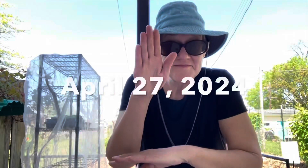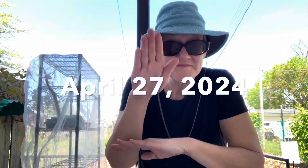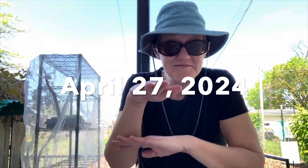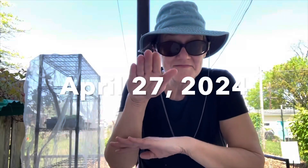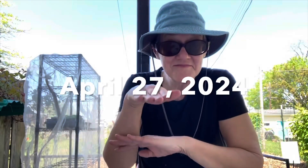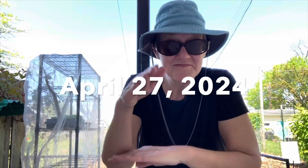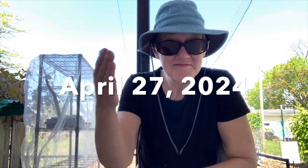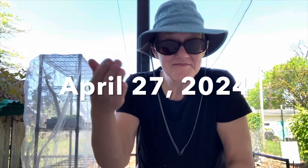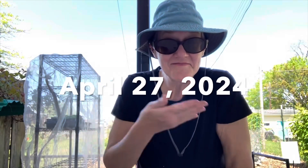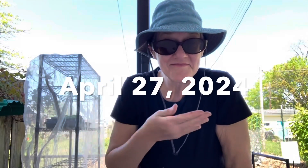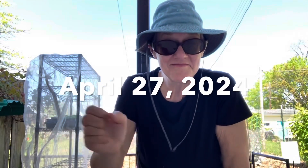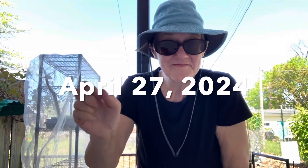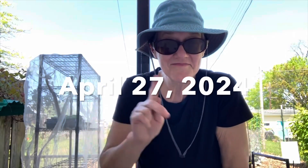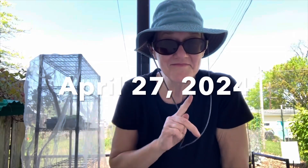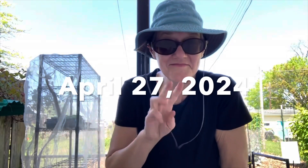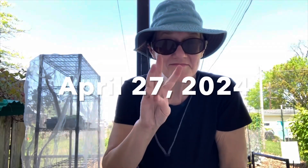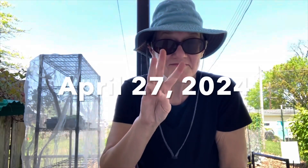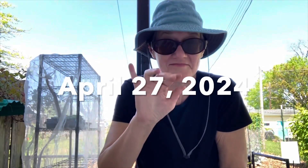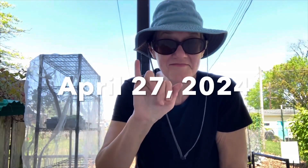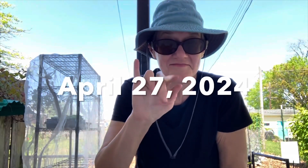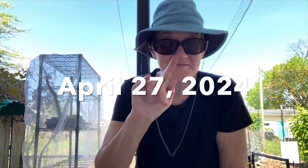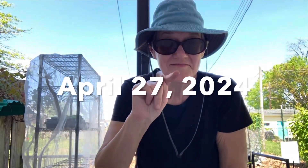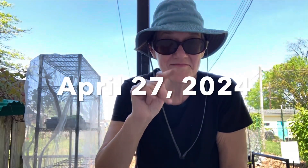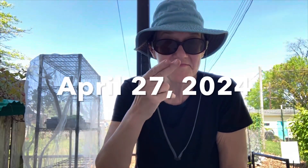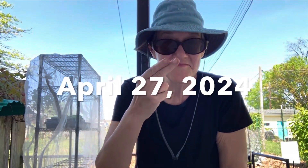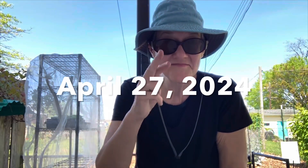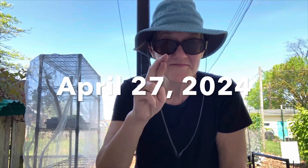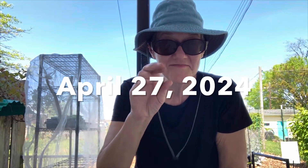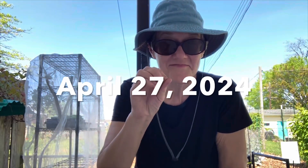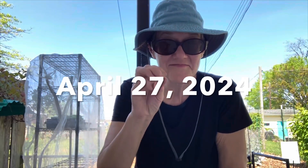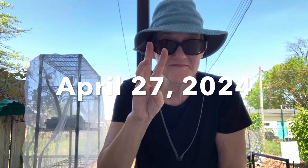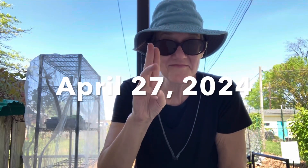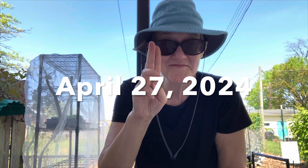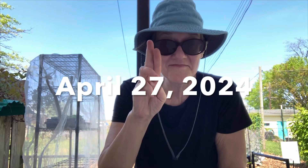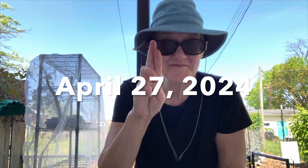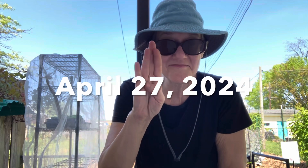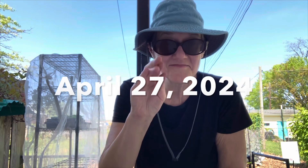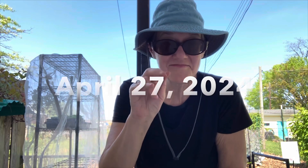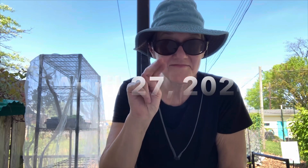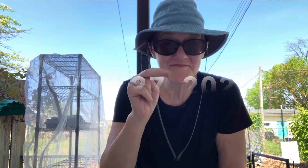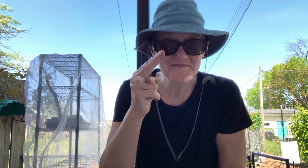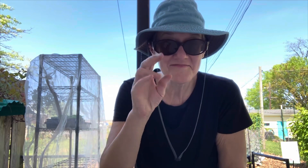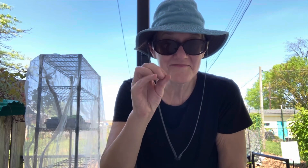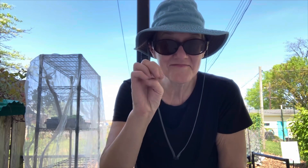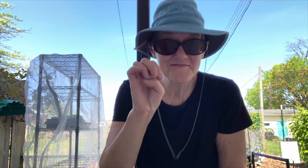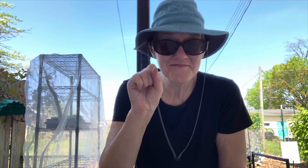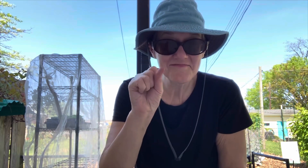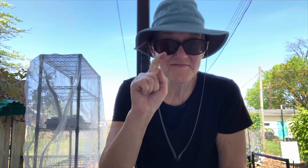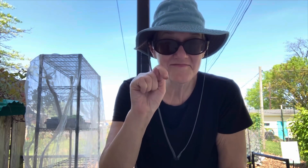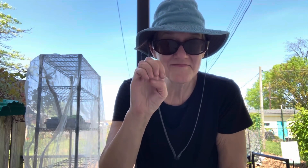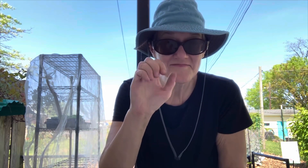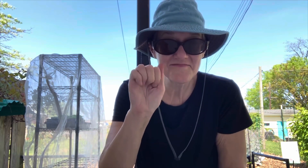Good afternoon and welcome back to Withrow Urban Homestead.